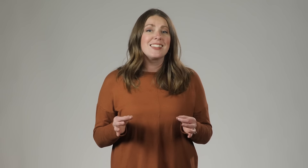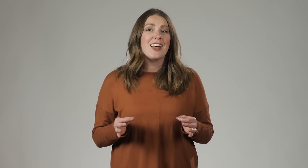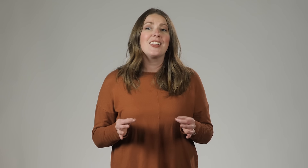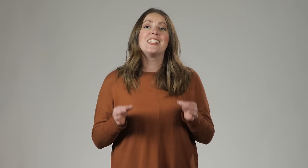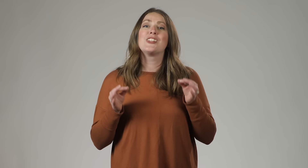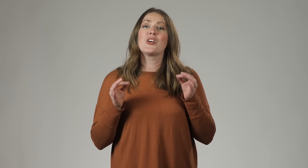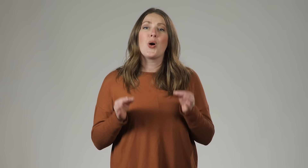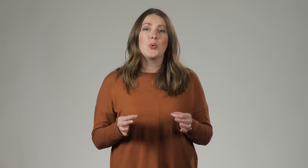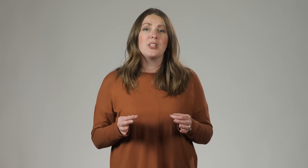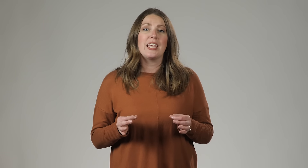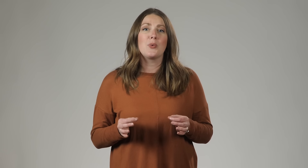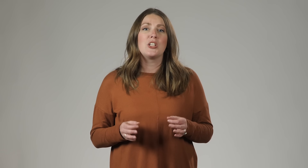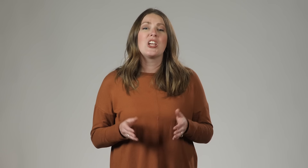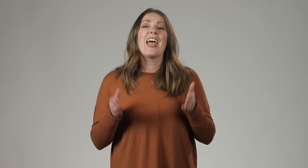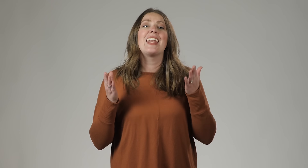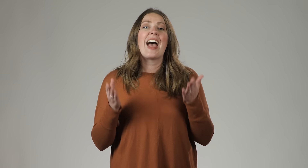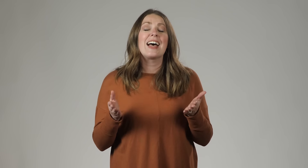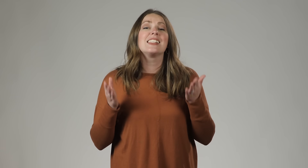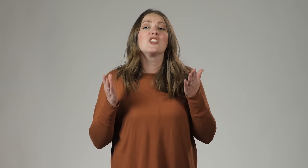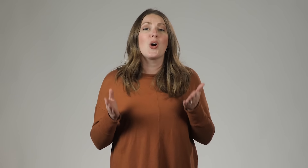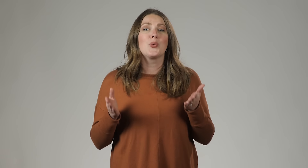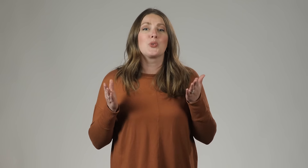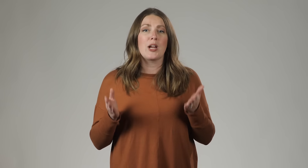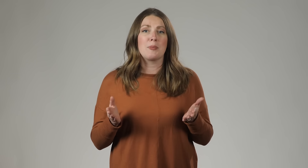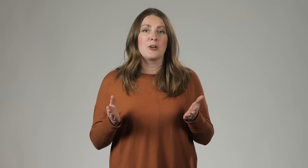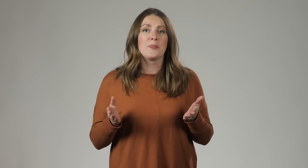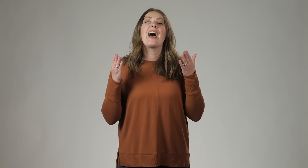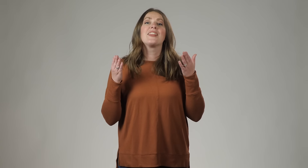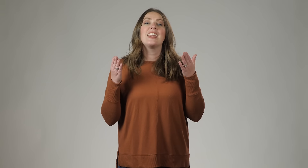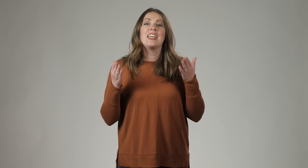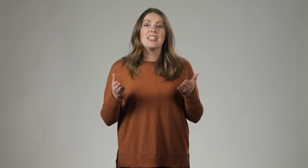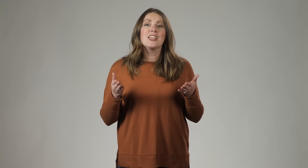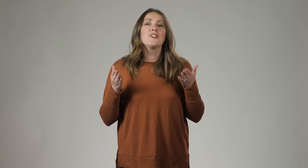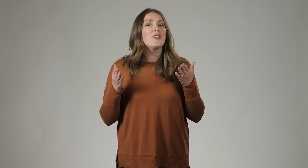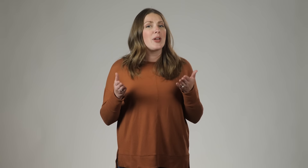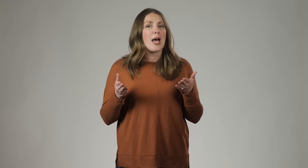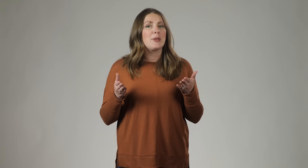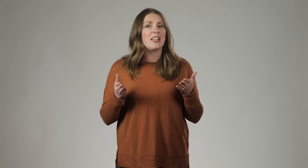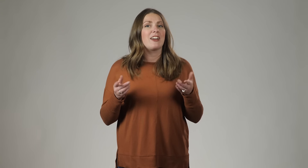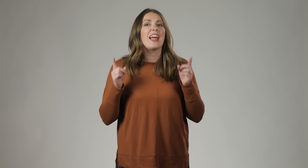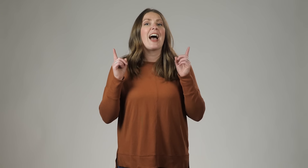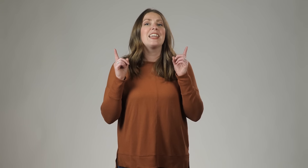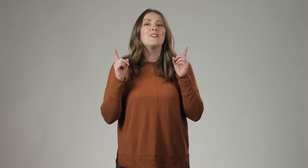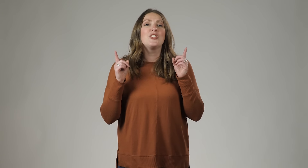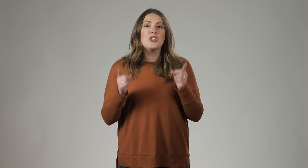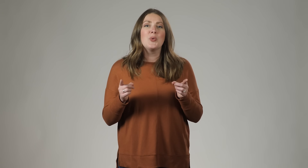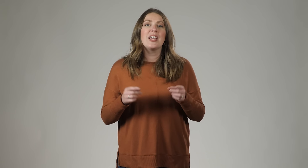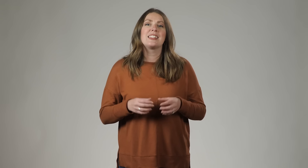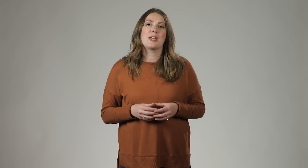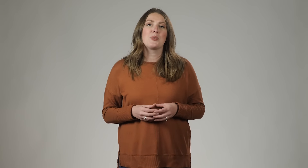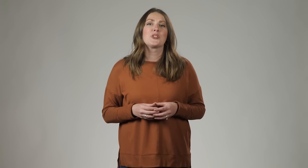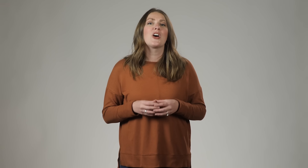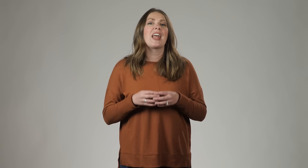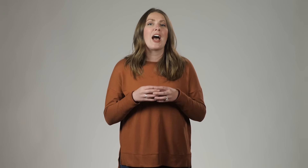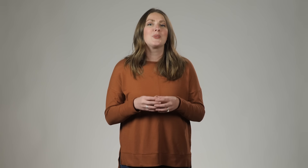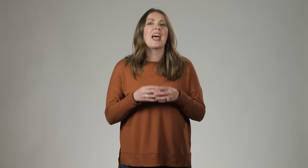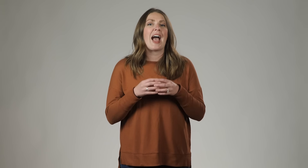ASL is its own language and has its own grammar. At the end of the vocabulary, I give you examples on how to